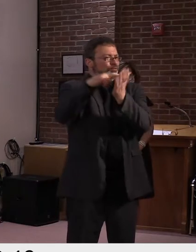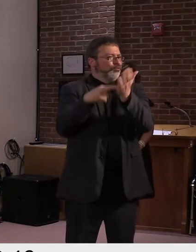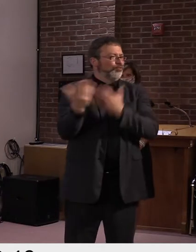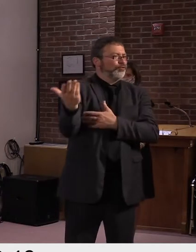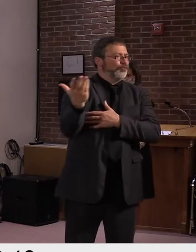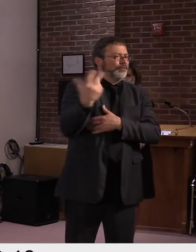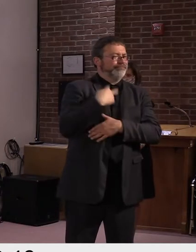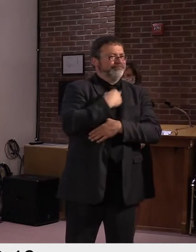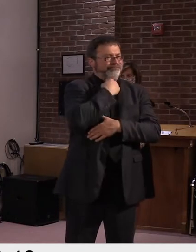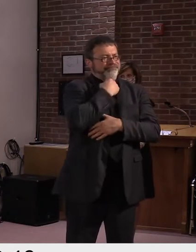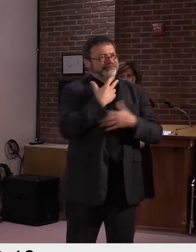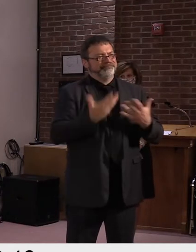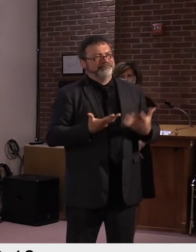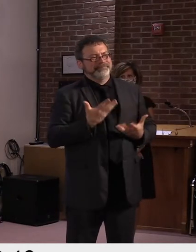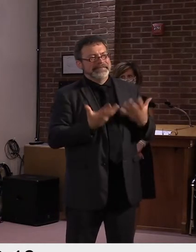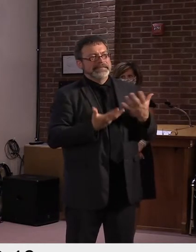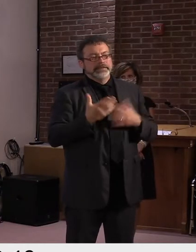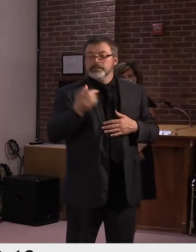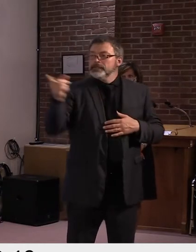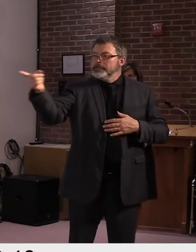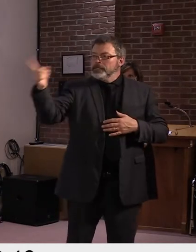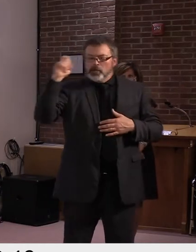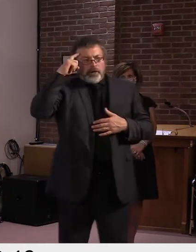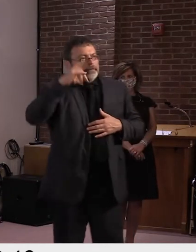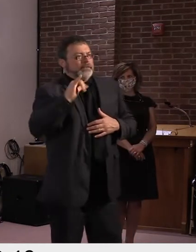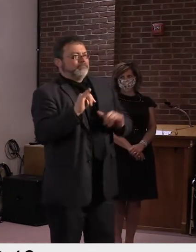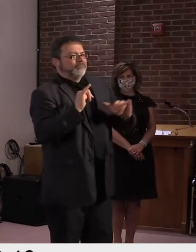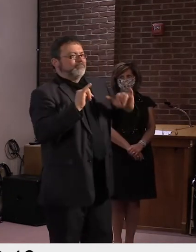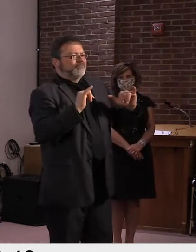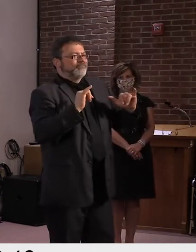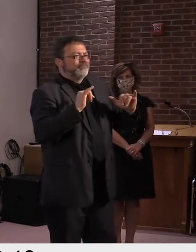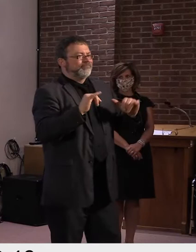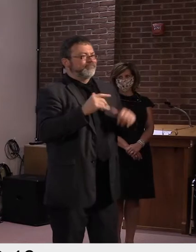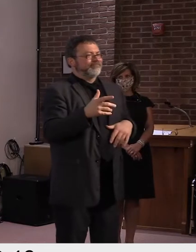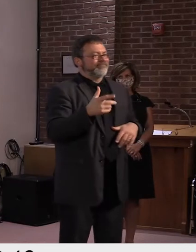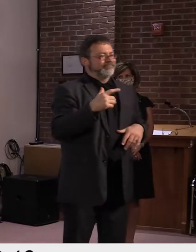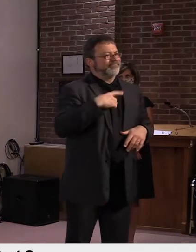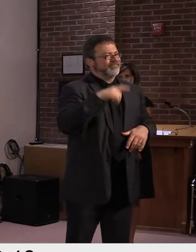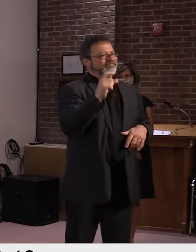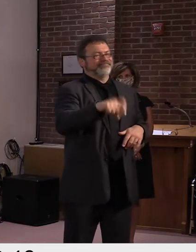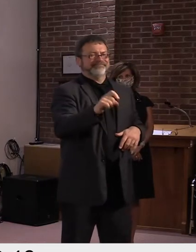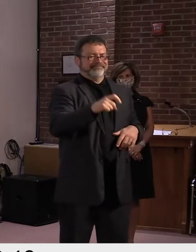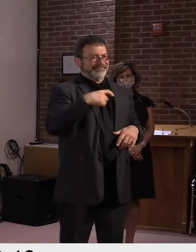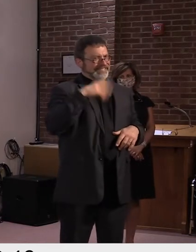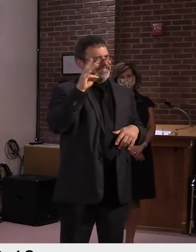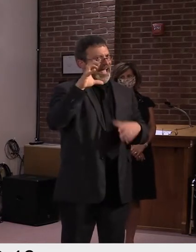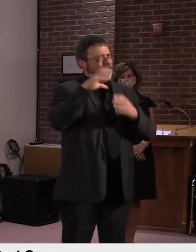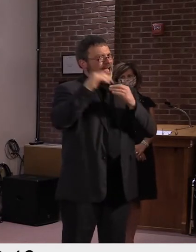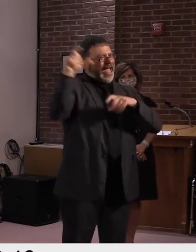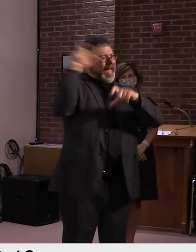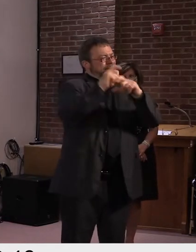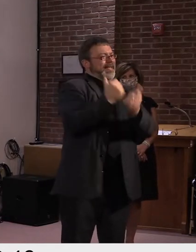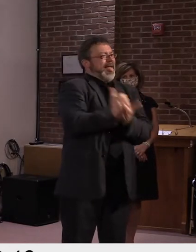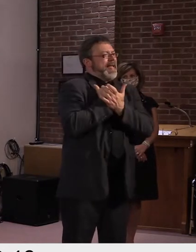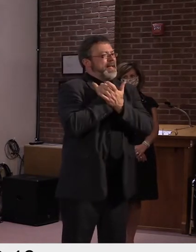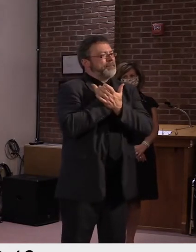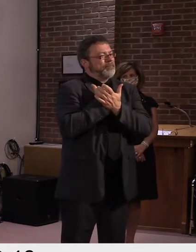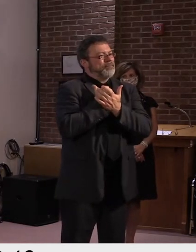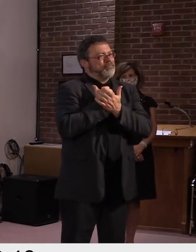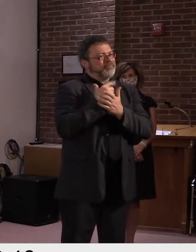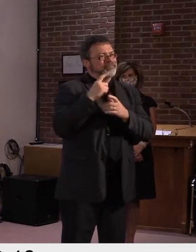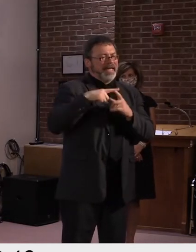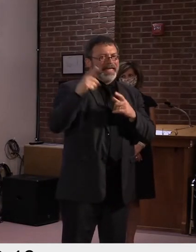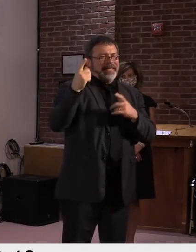Yeah, I think we all realize the $600 was a tremendous benefit to the number of people on unemployment in the